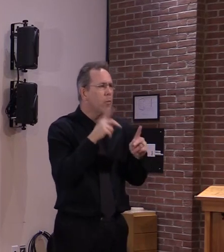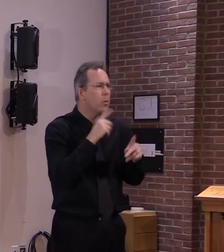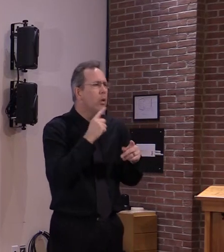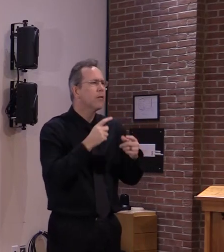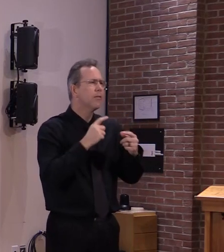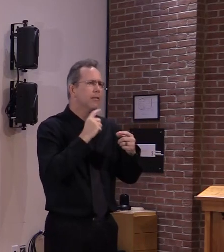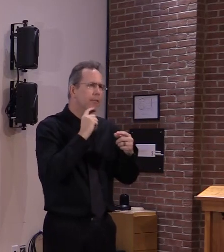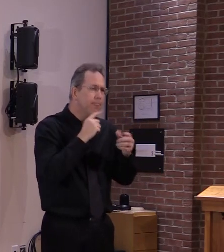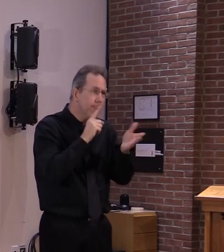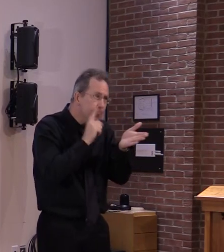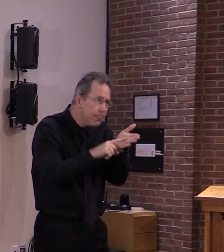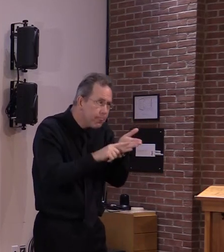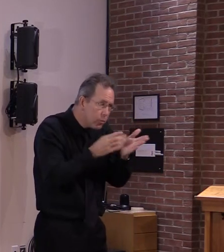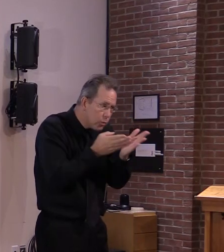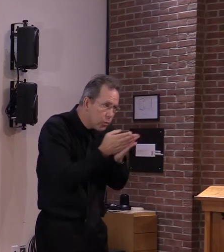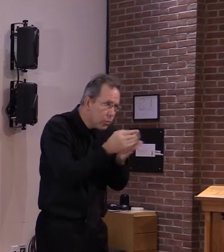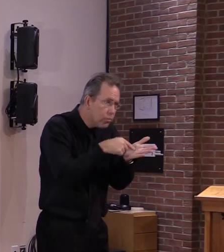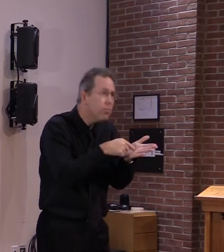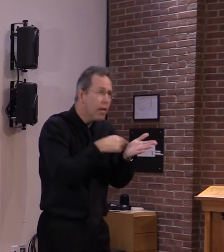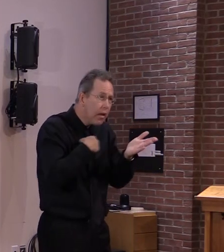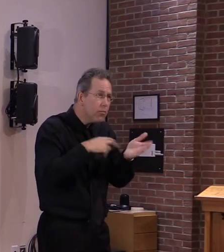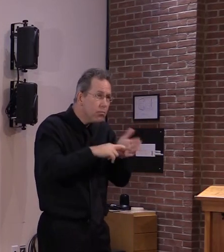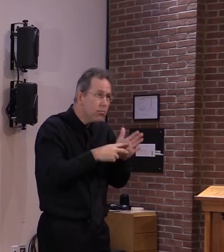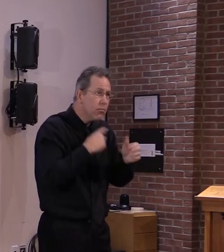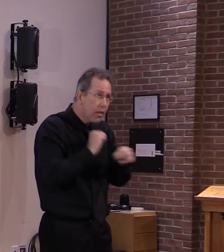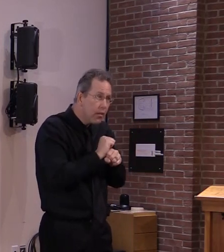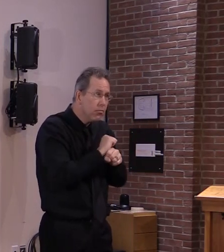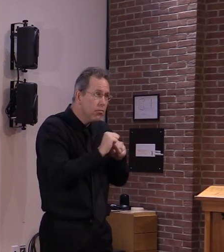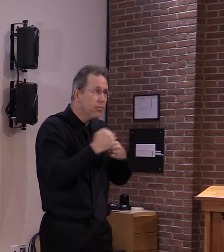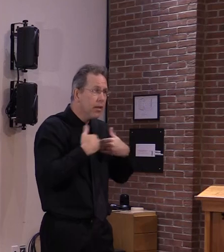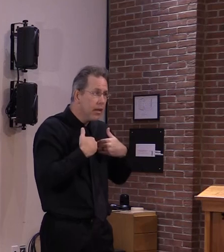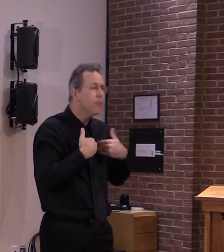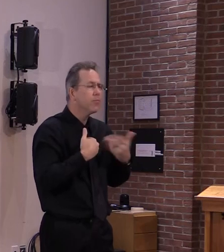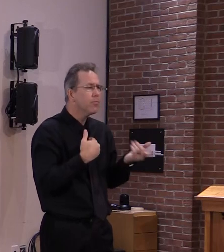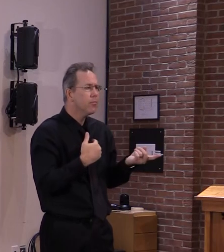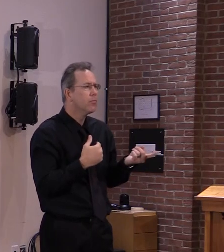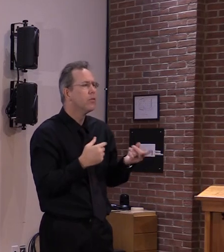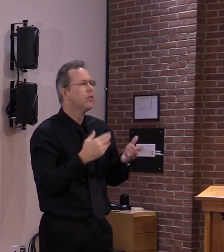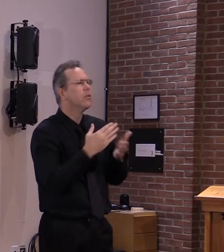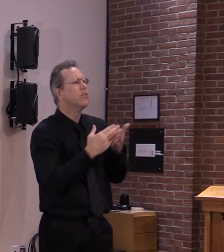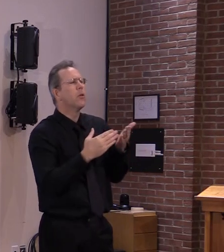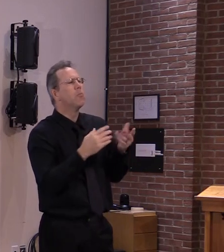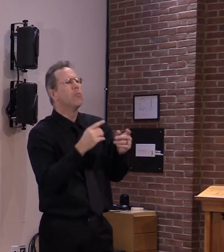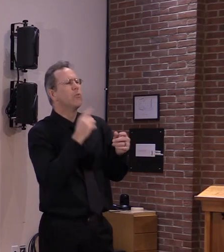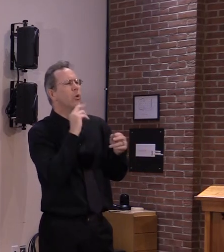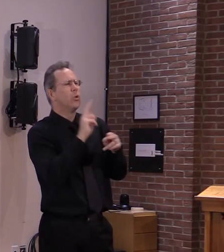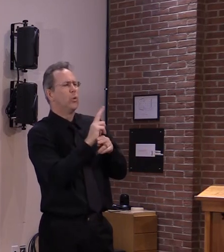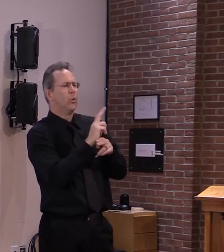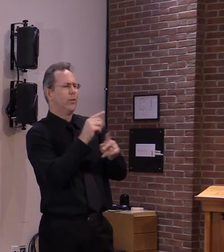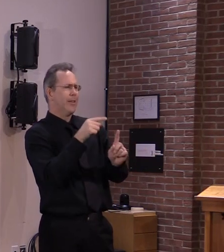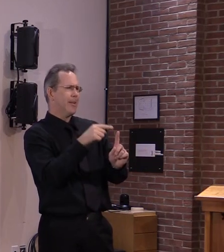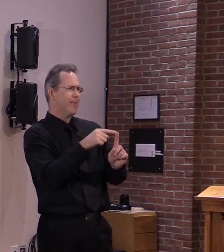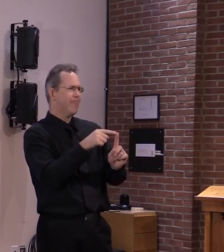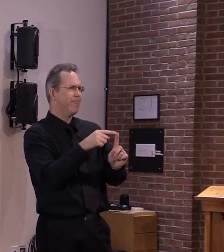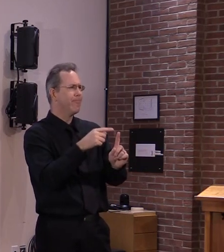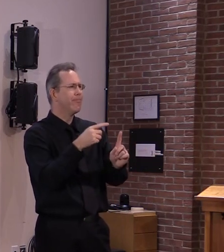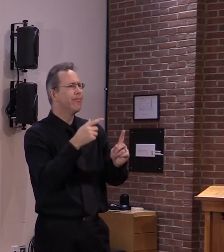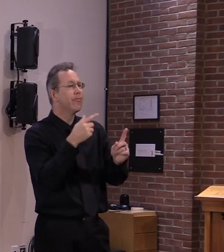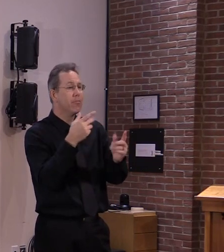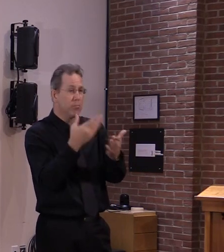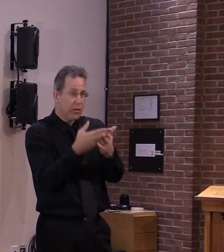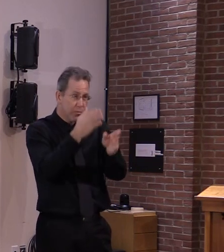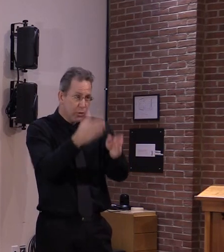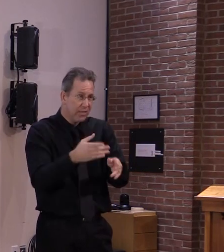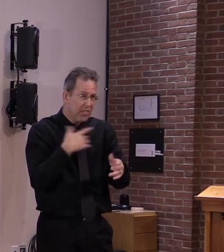Disease Society also suggested against routine use of the drug because of the low certainty of evidence at this time, though it